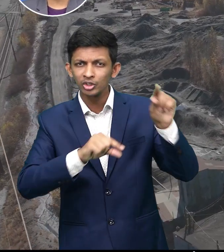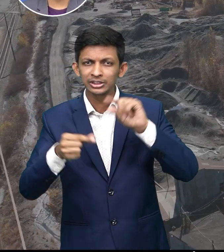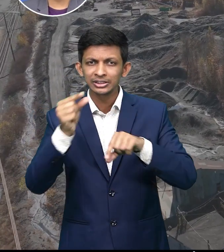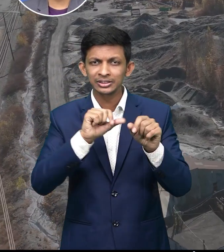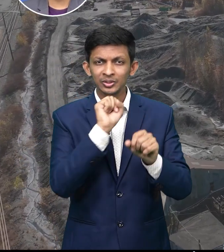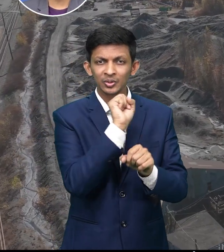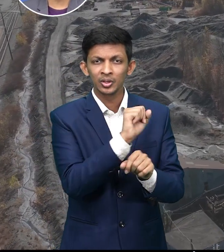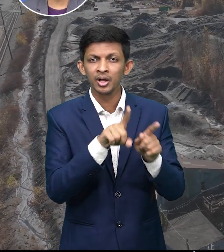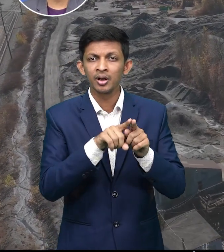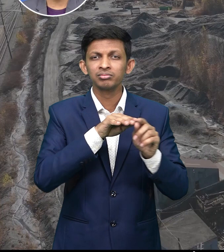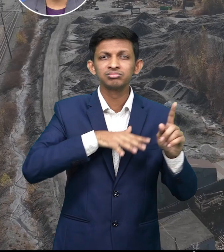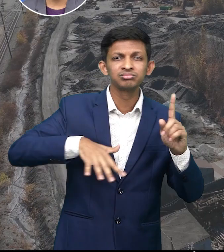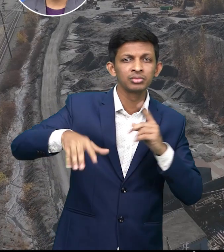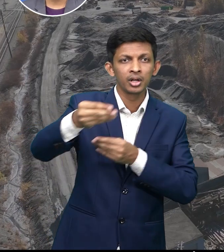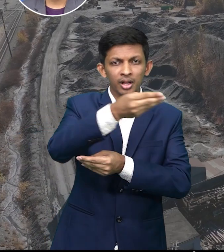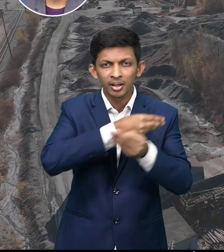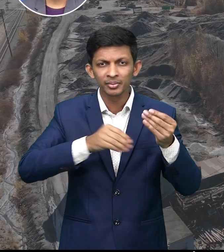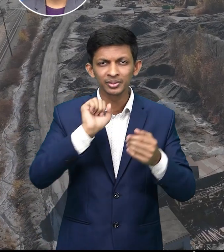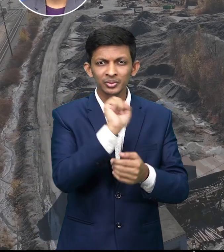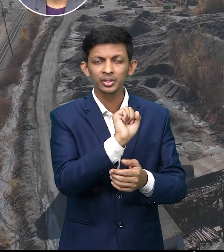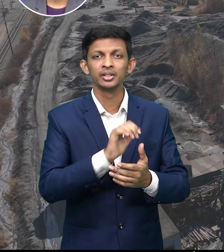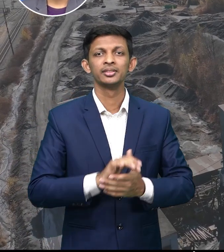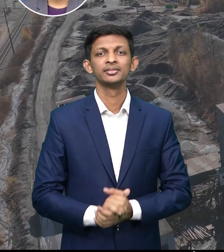the surrounding ecosystem.